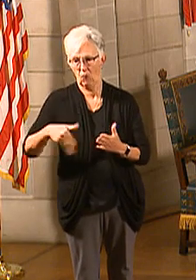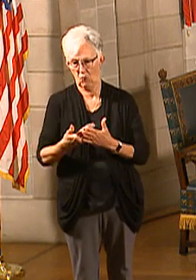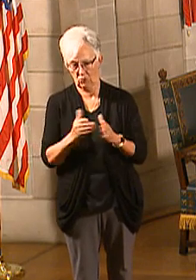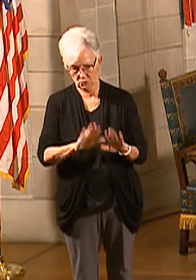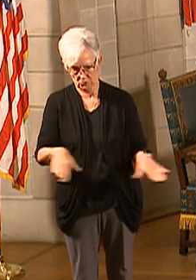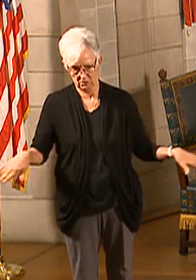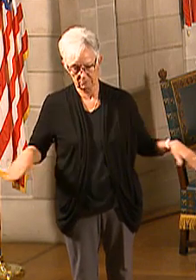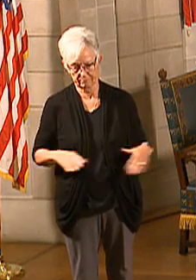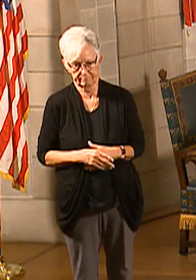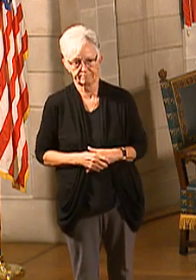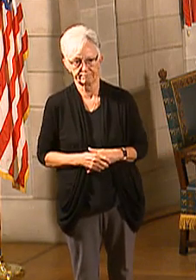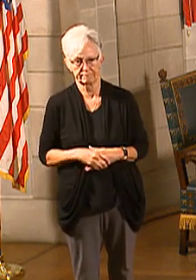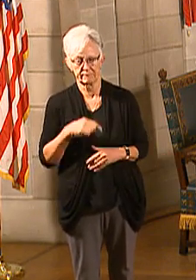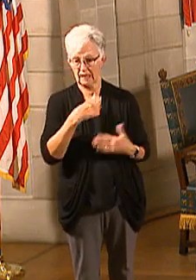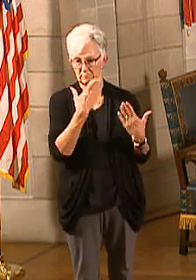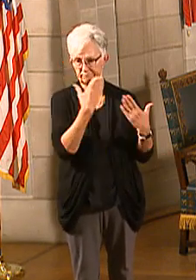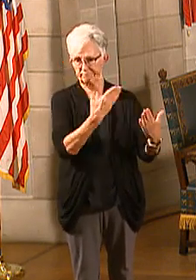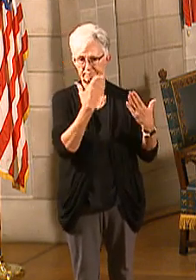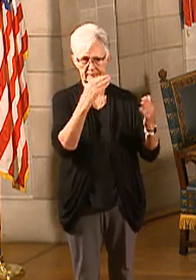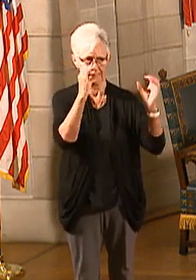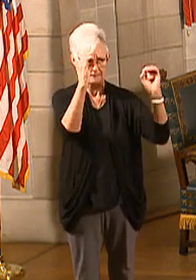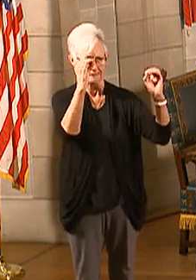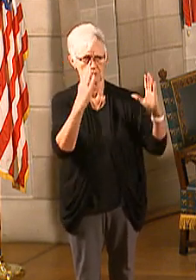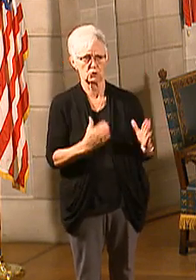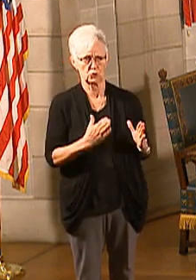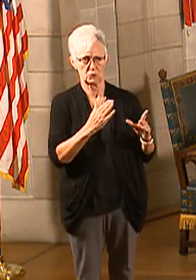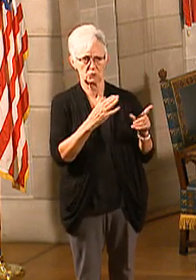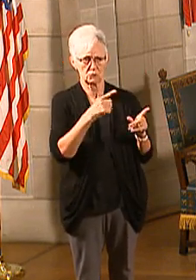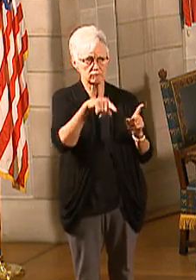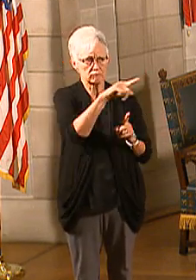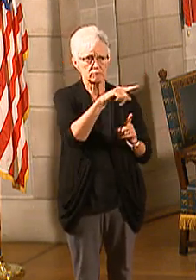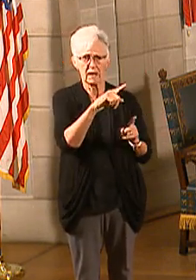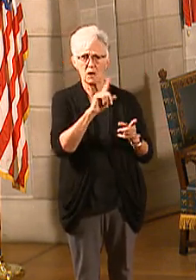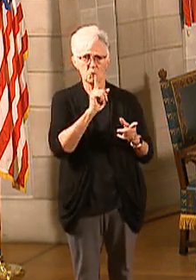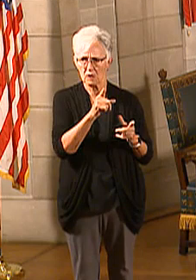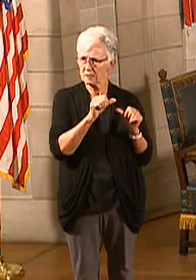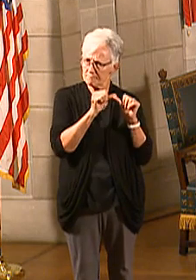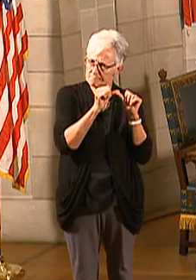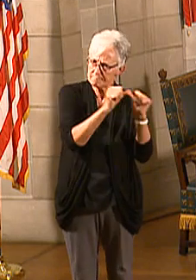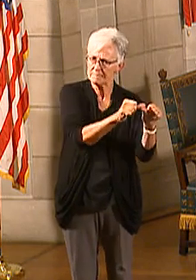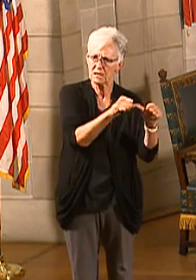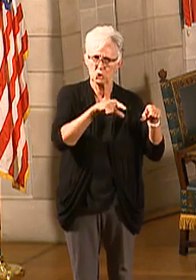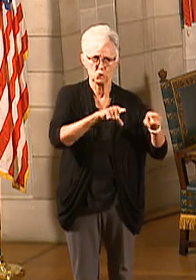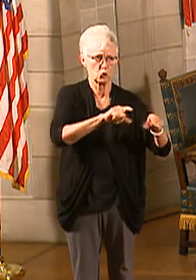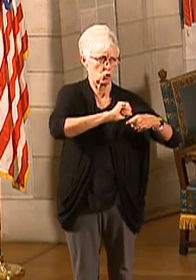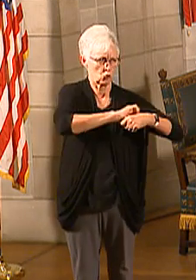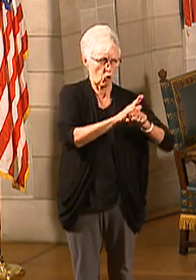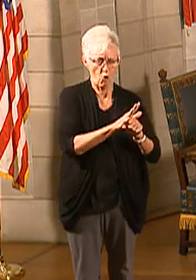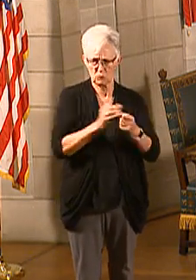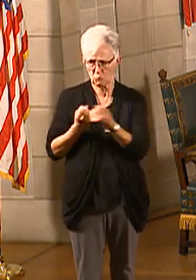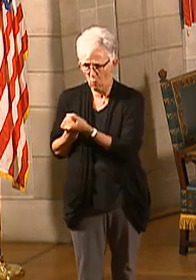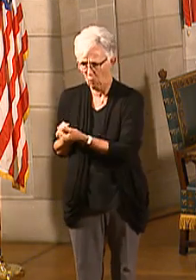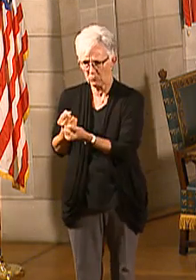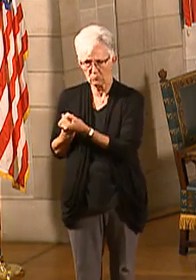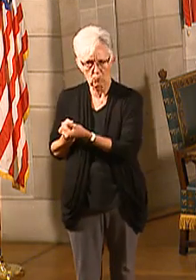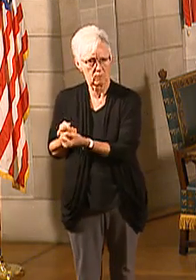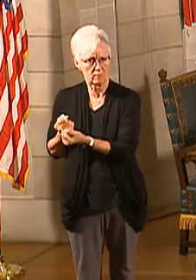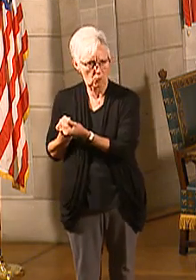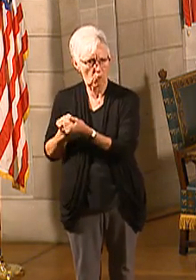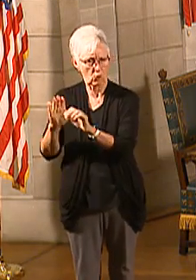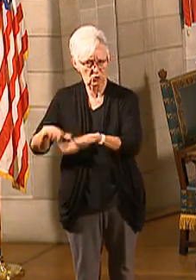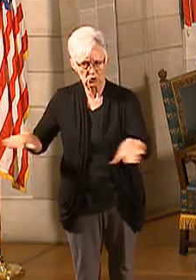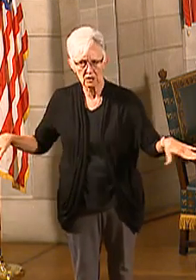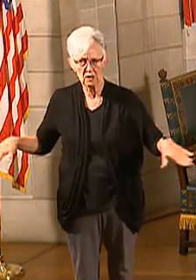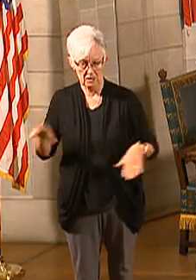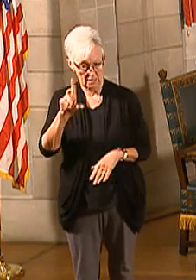such a great job in helping kids in Nebraska get educated. Obviously, we spent some time out of the classroom, and I know that